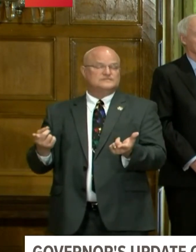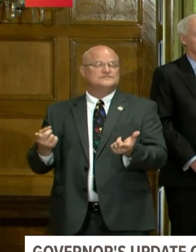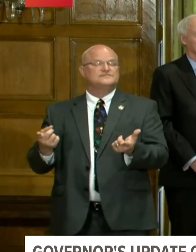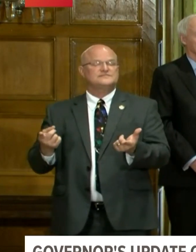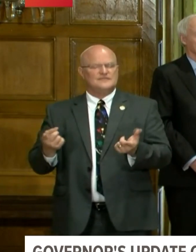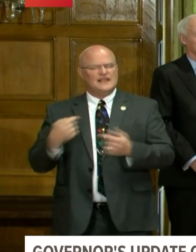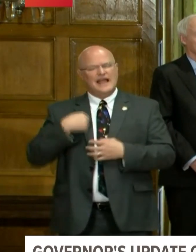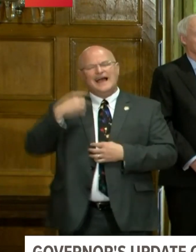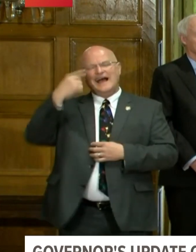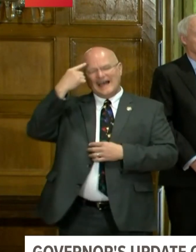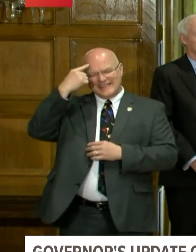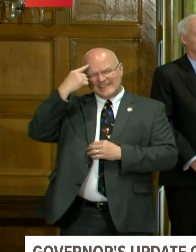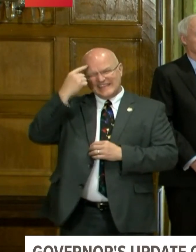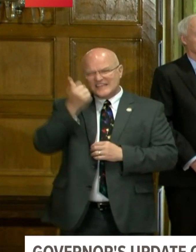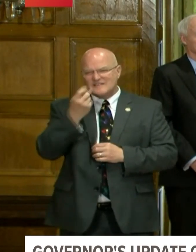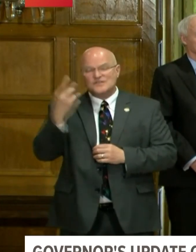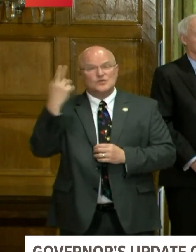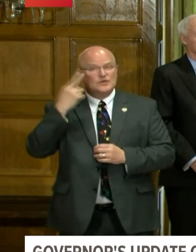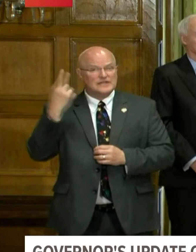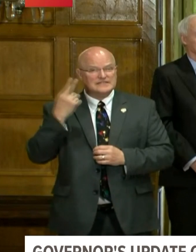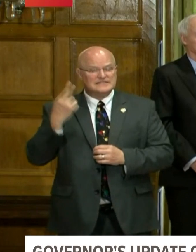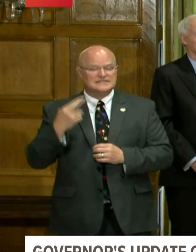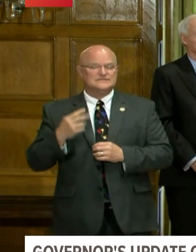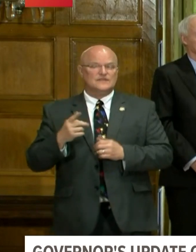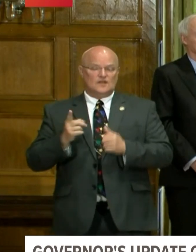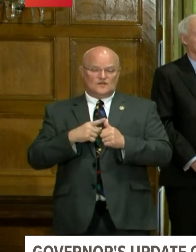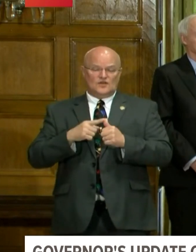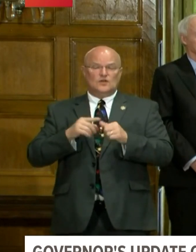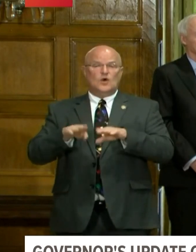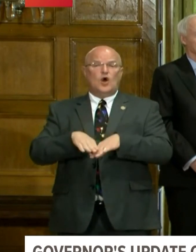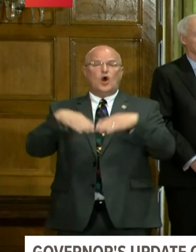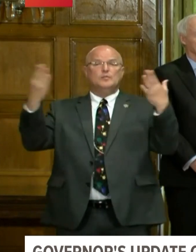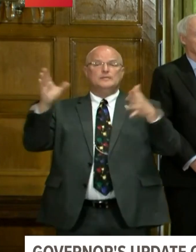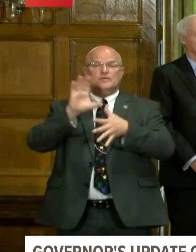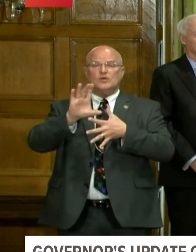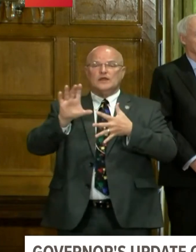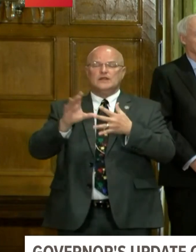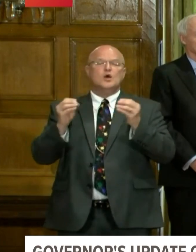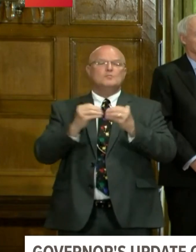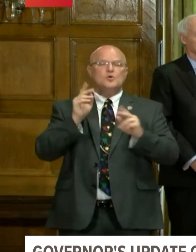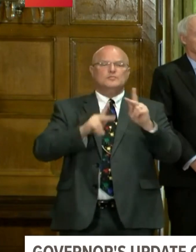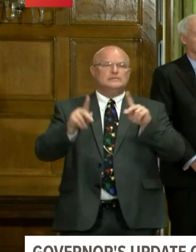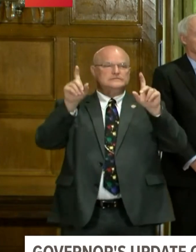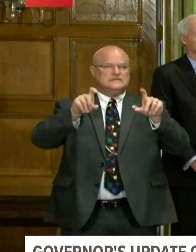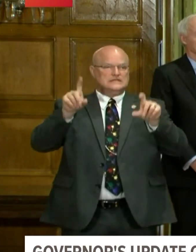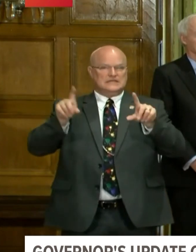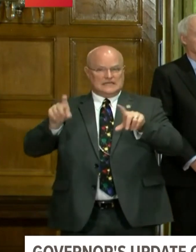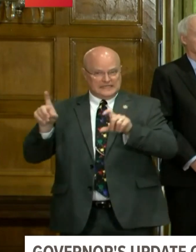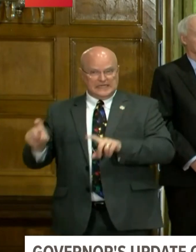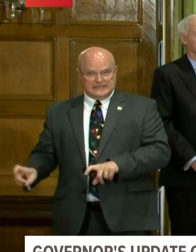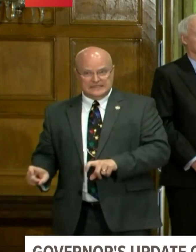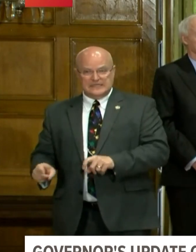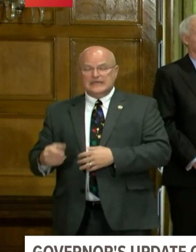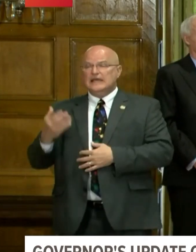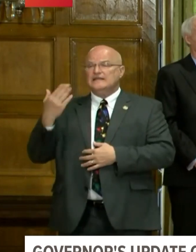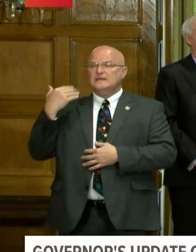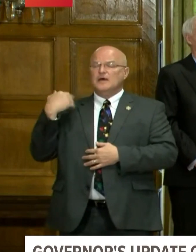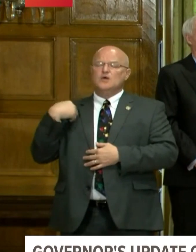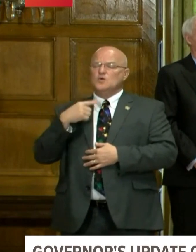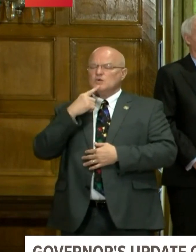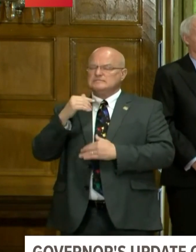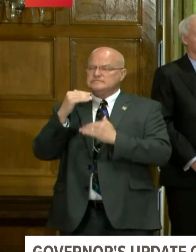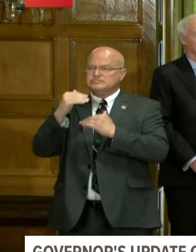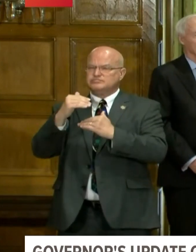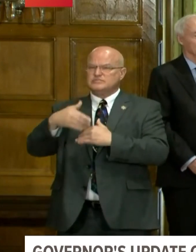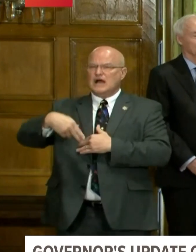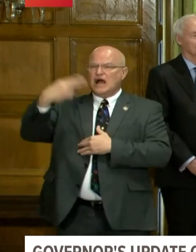previously. I think there's a couple of reasons for that. First of all, we've opened up the criteria, so more people are being tested. In the past, we were really